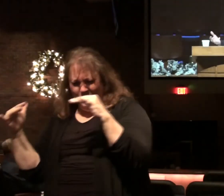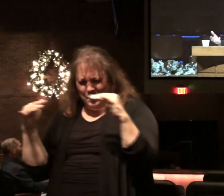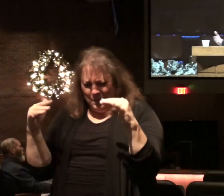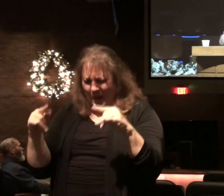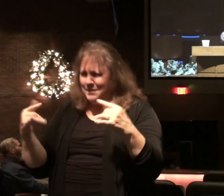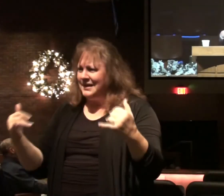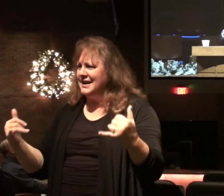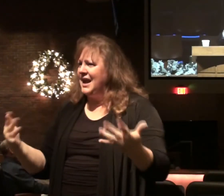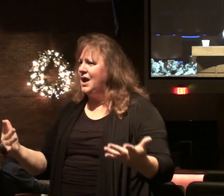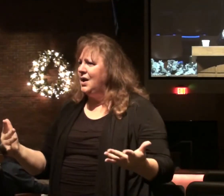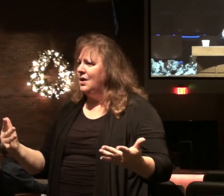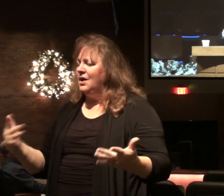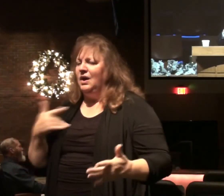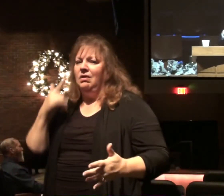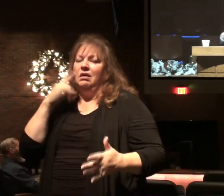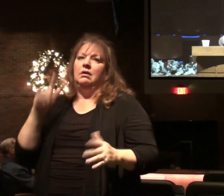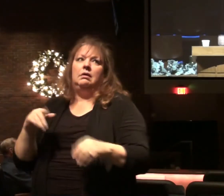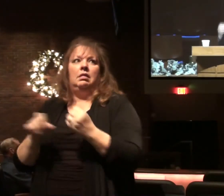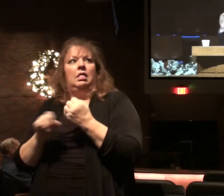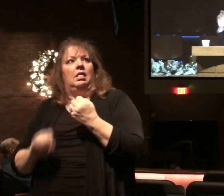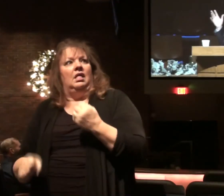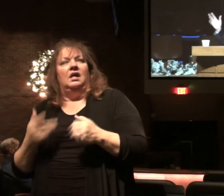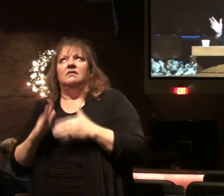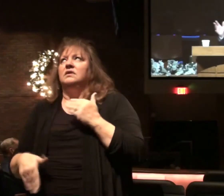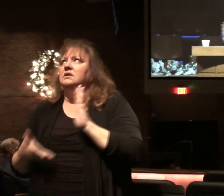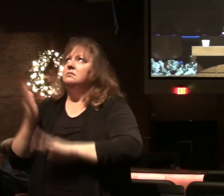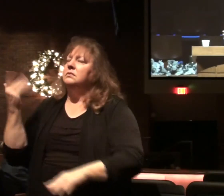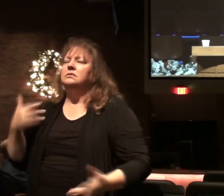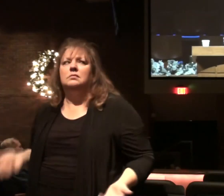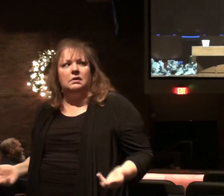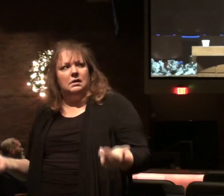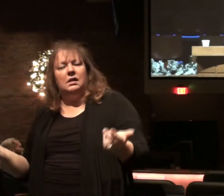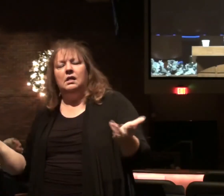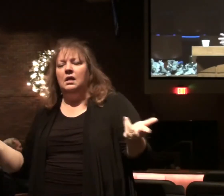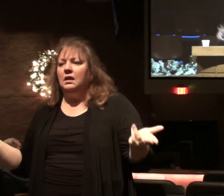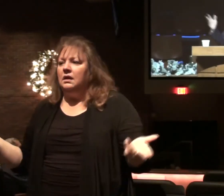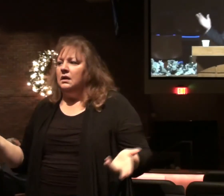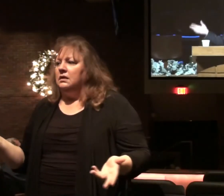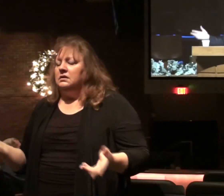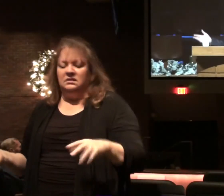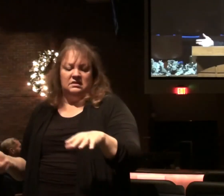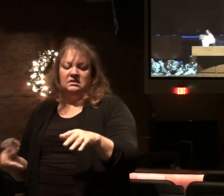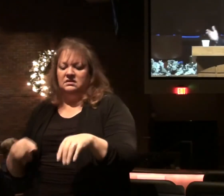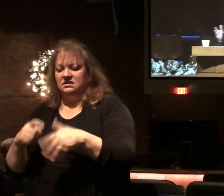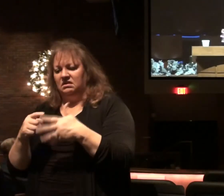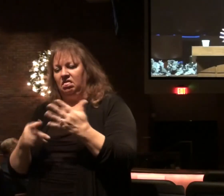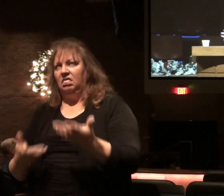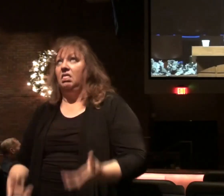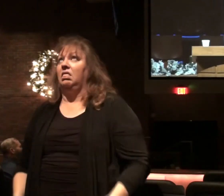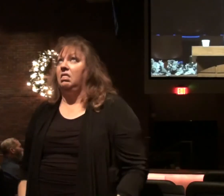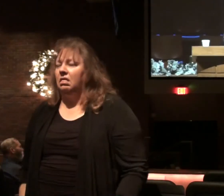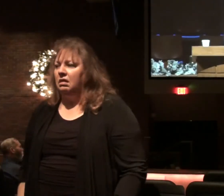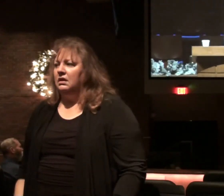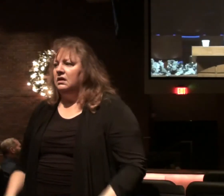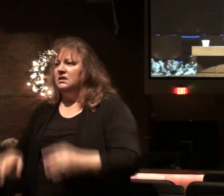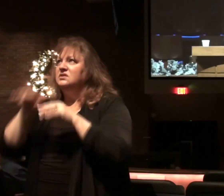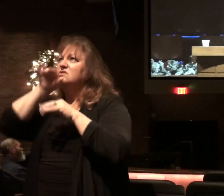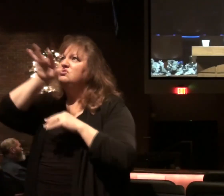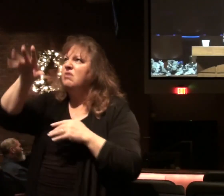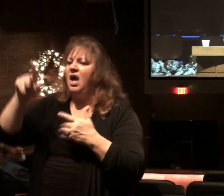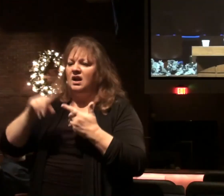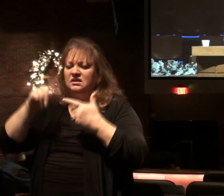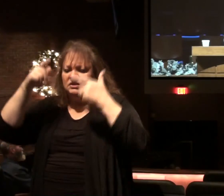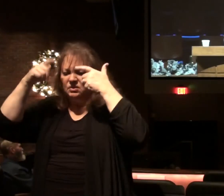on. You think, oh man, this is just long, I'm done, I'm out of here. And I don't know about all this stuff about dragons